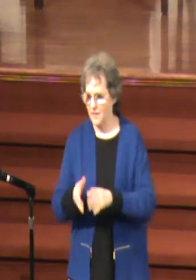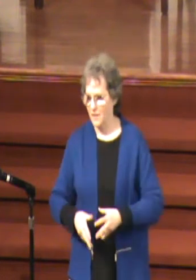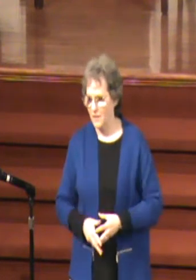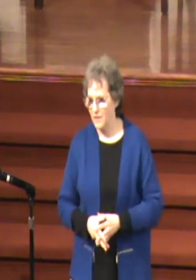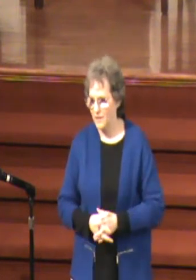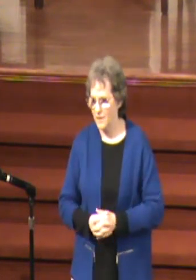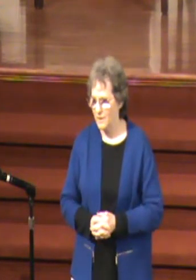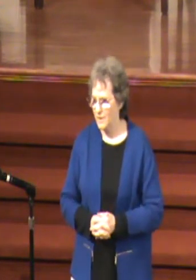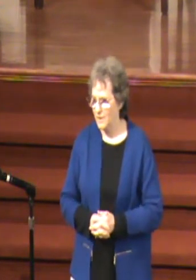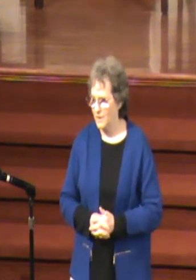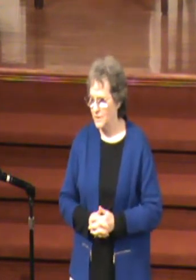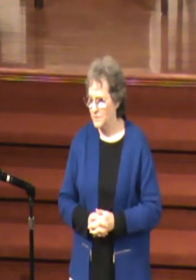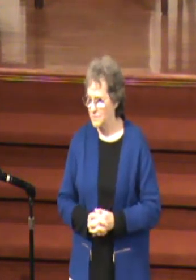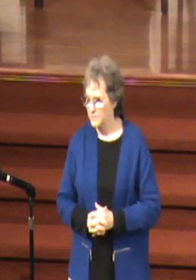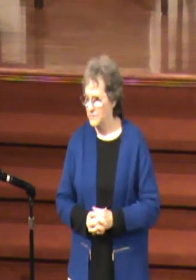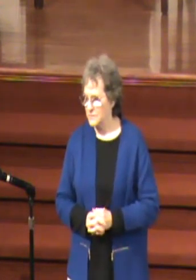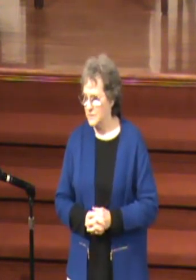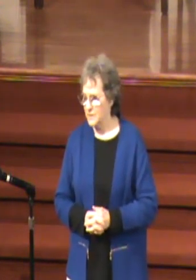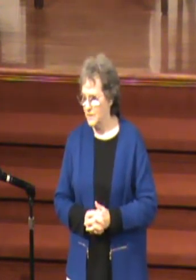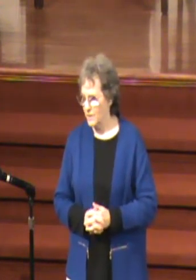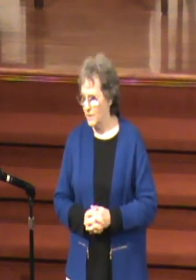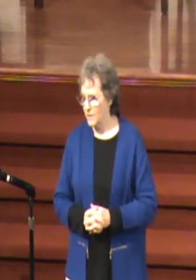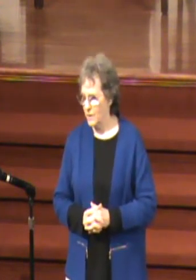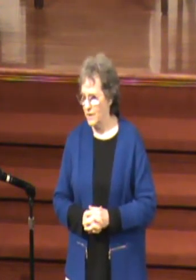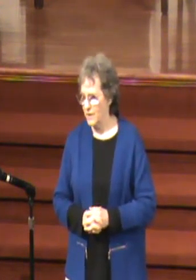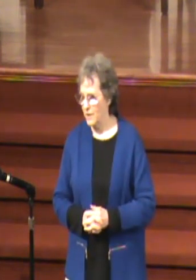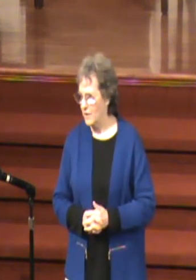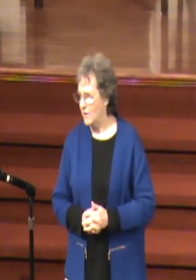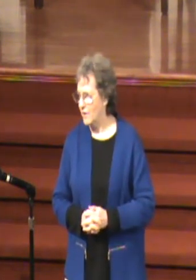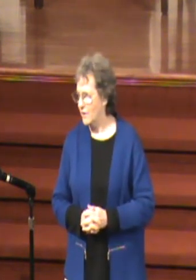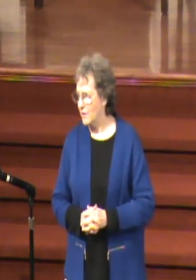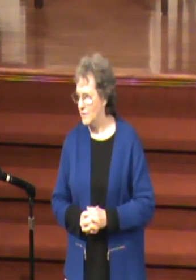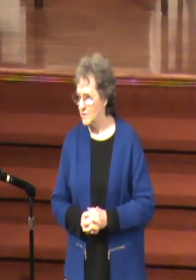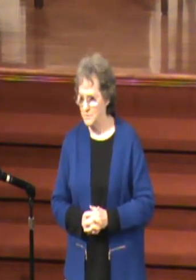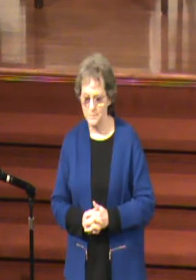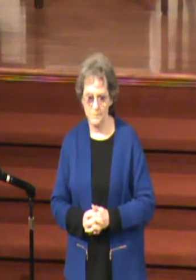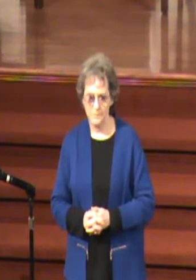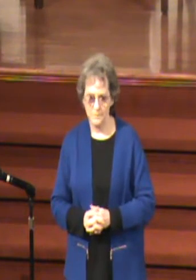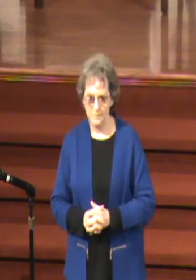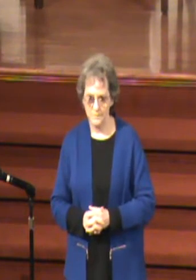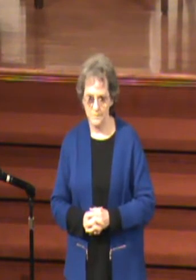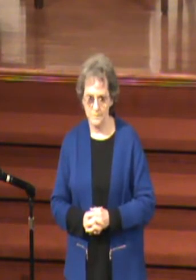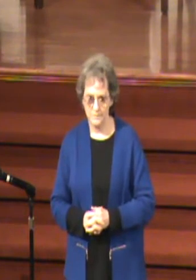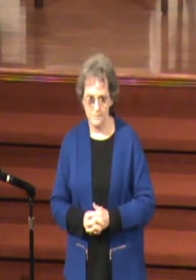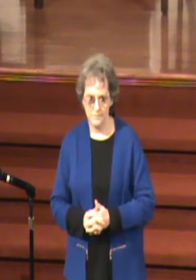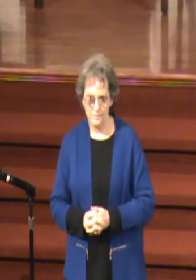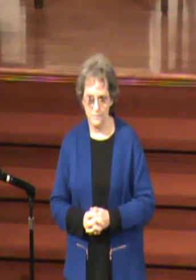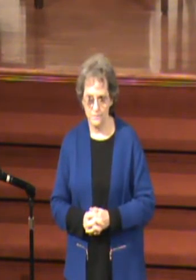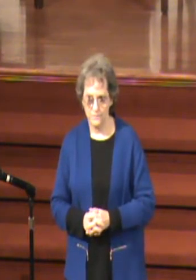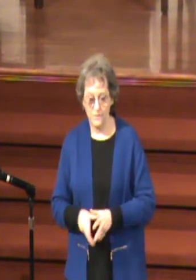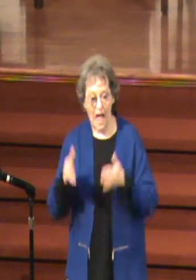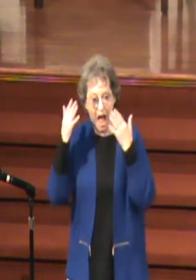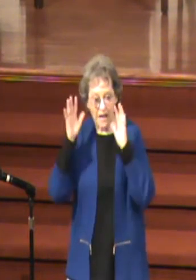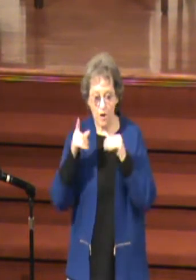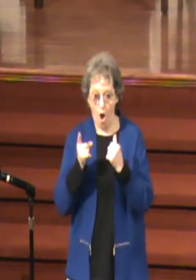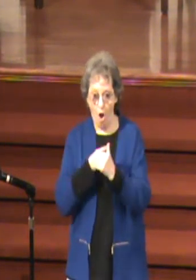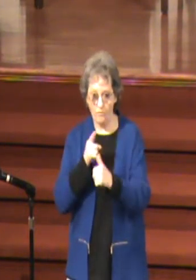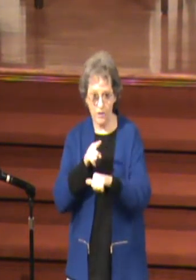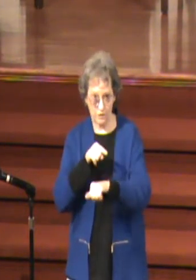Amen. I don't know if it, the first time I met Antionette was in